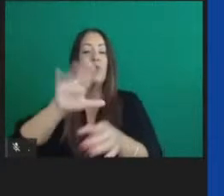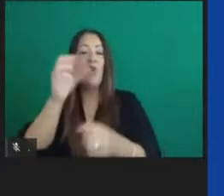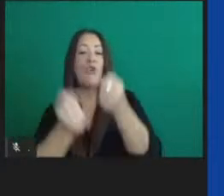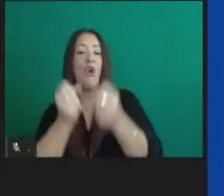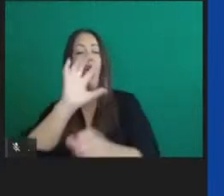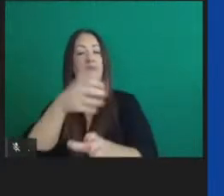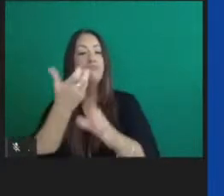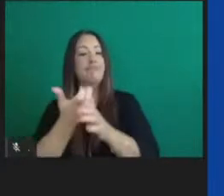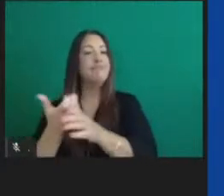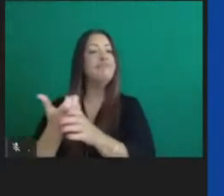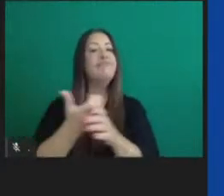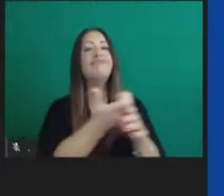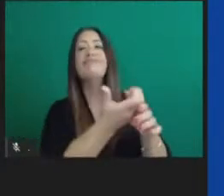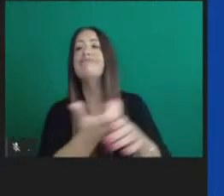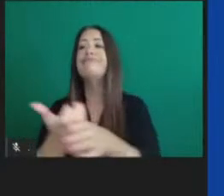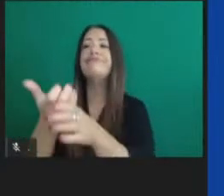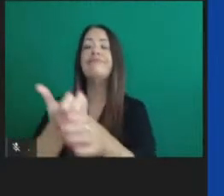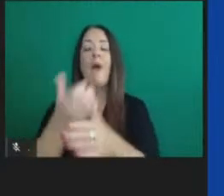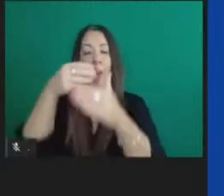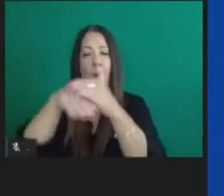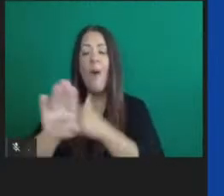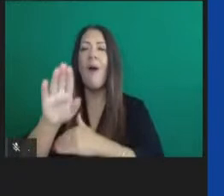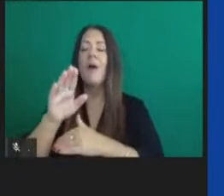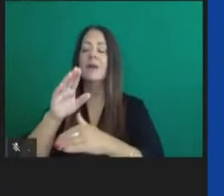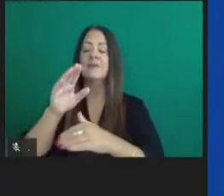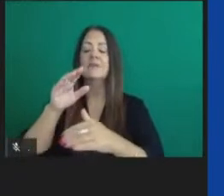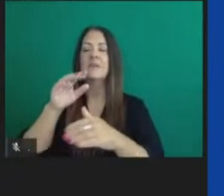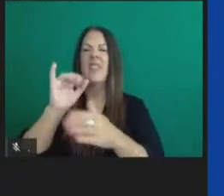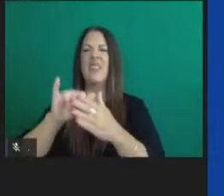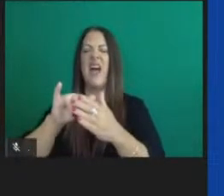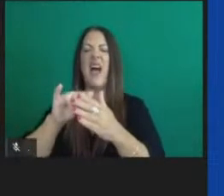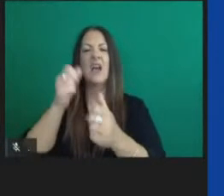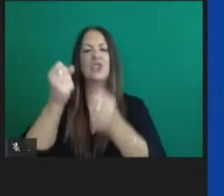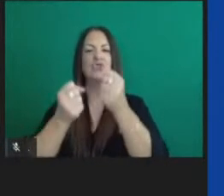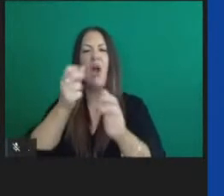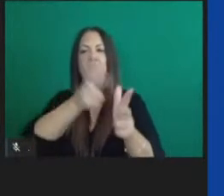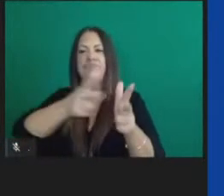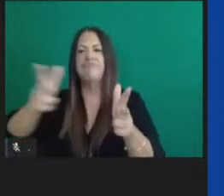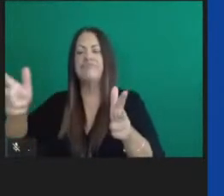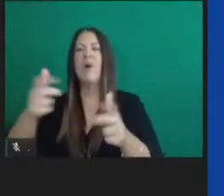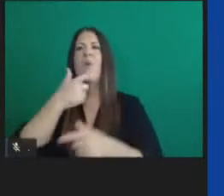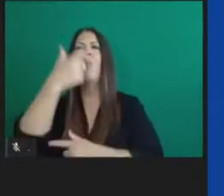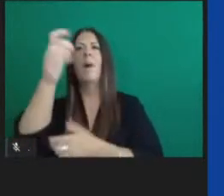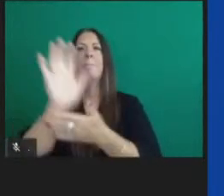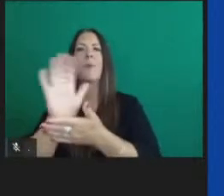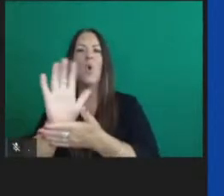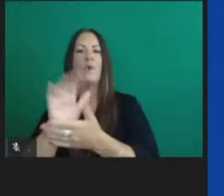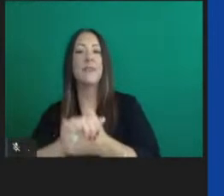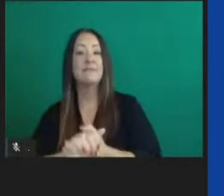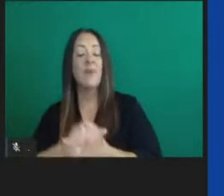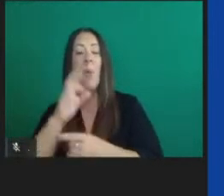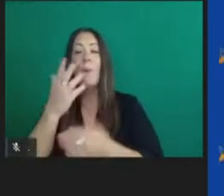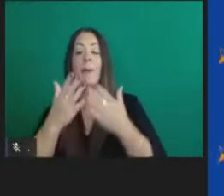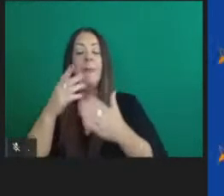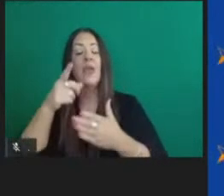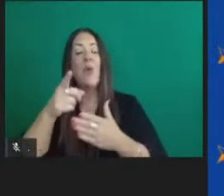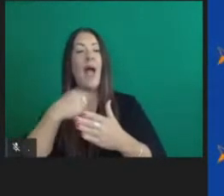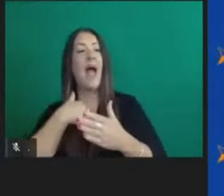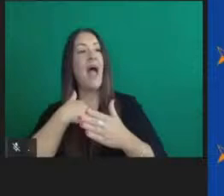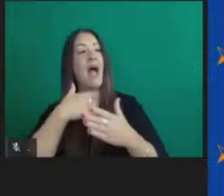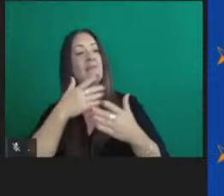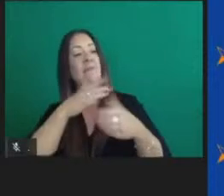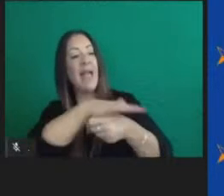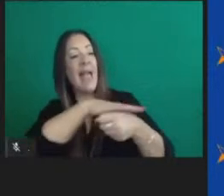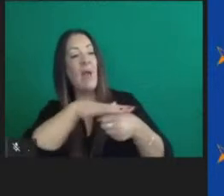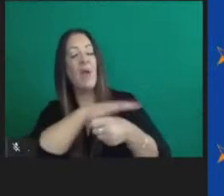do a drive-in scary movie or tour the Halloween displays in your community in your car.